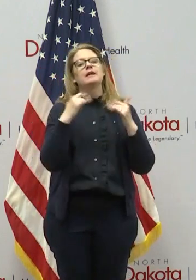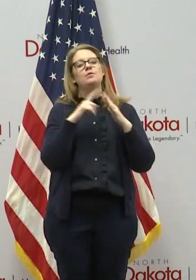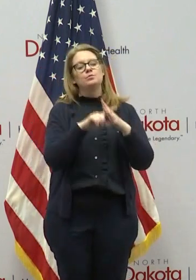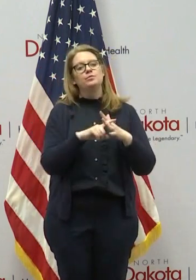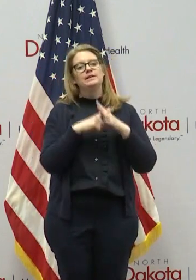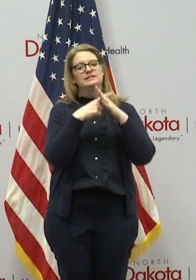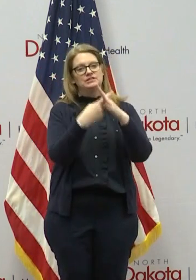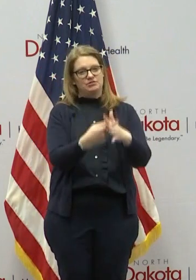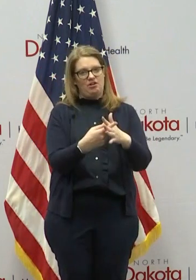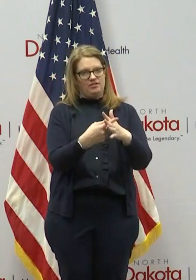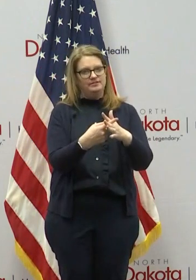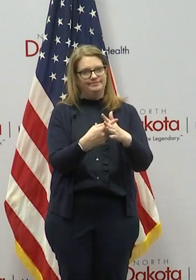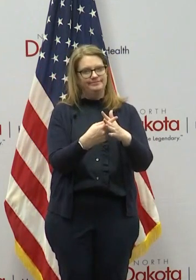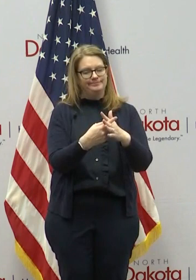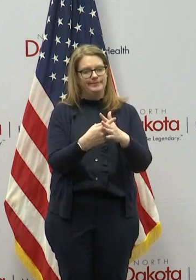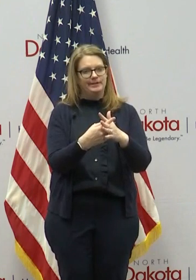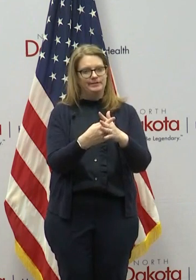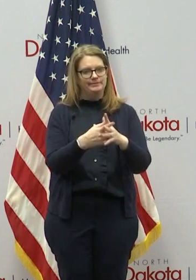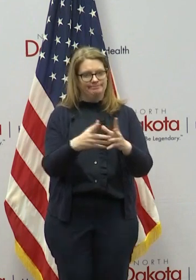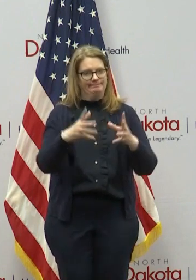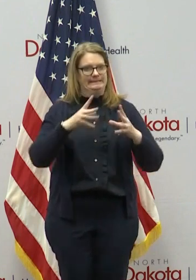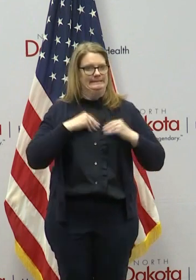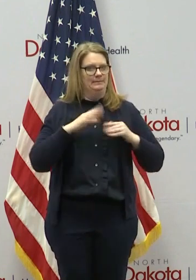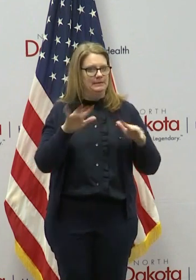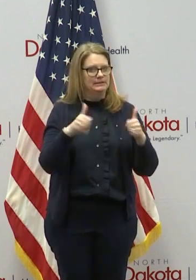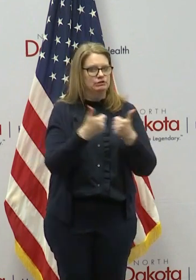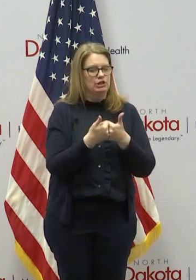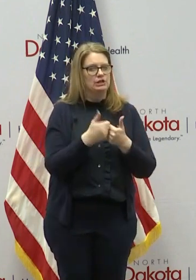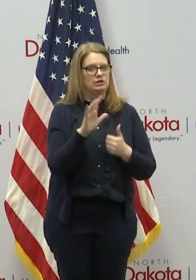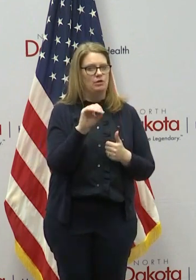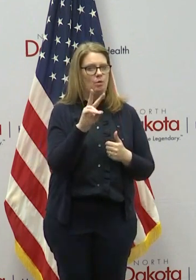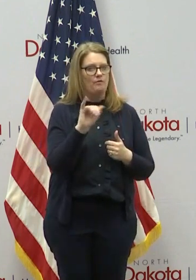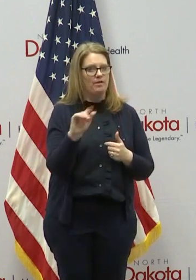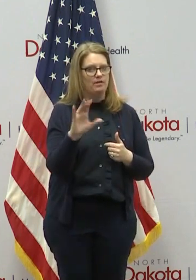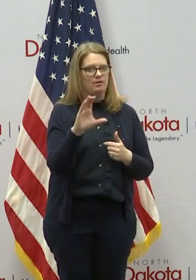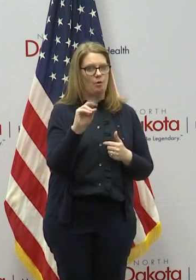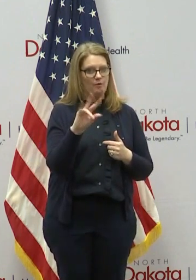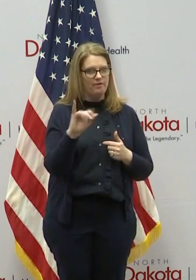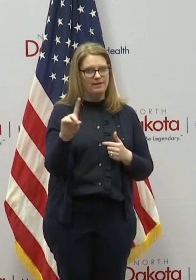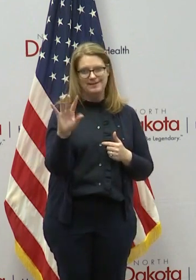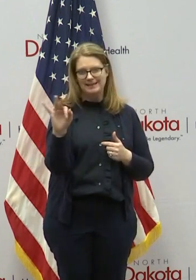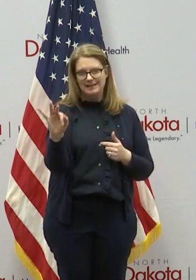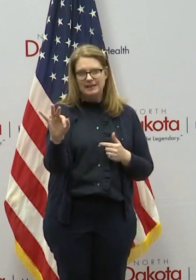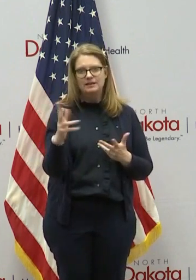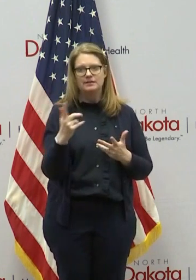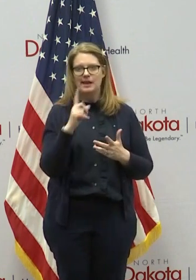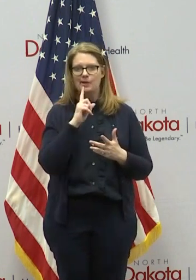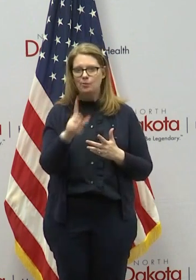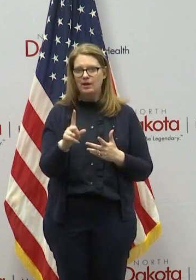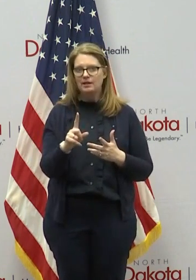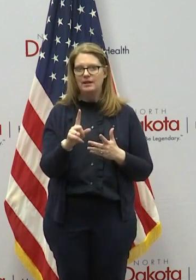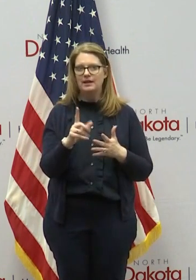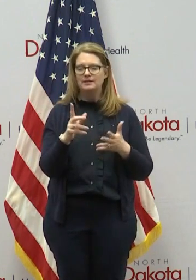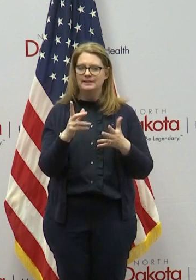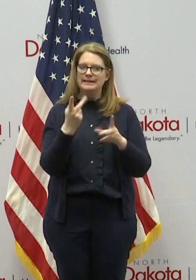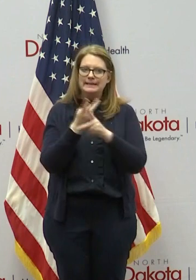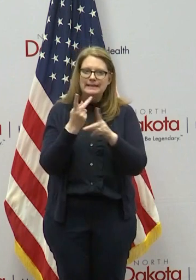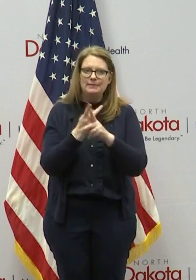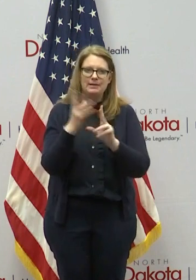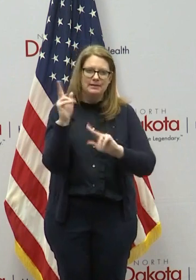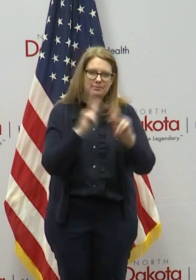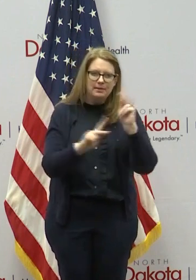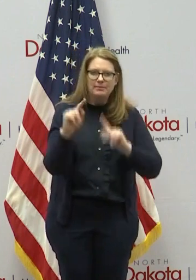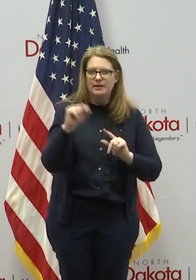this journey of meeting the challenge of COVID-19 and keeping the citizens of North Dakota safe,